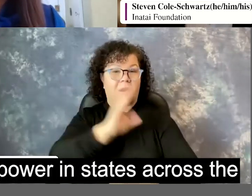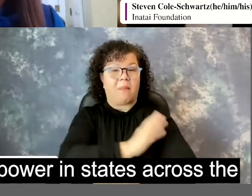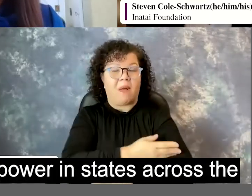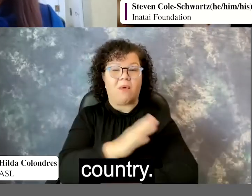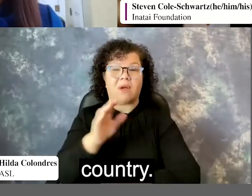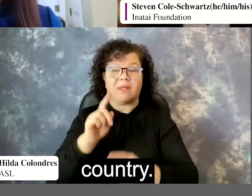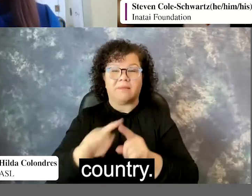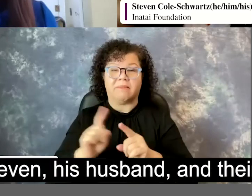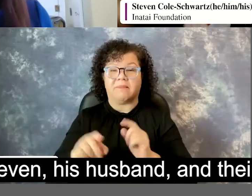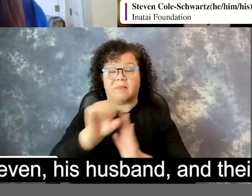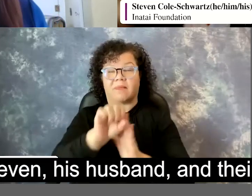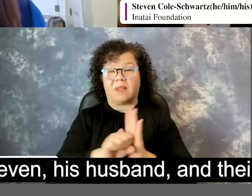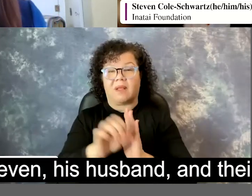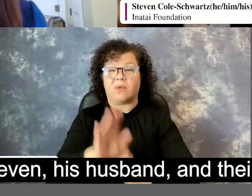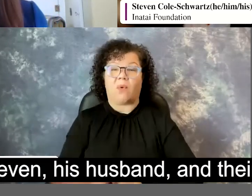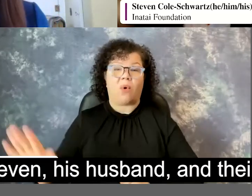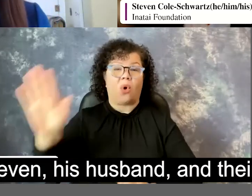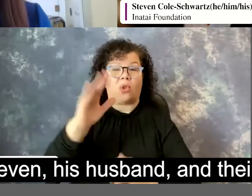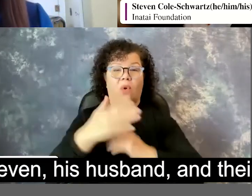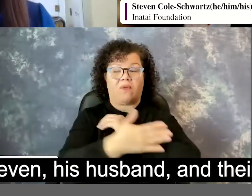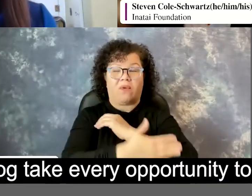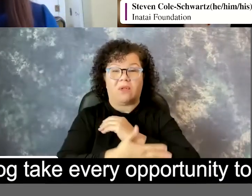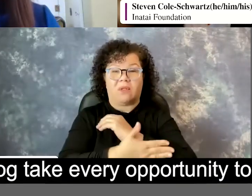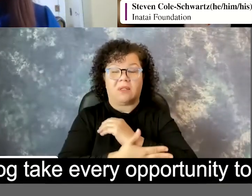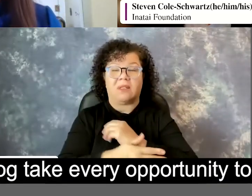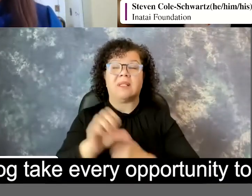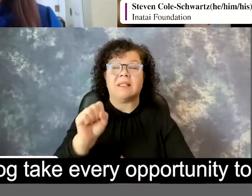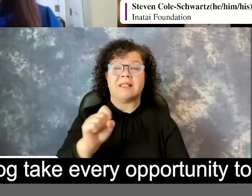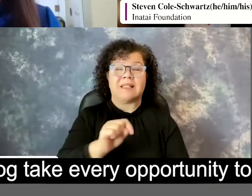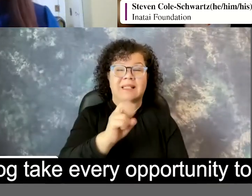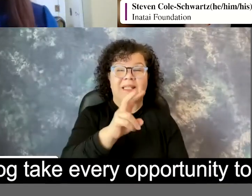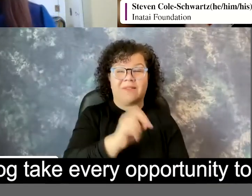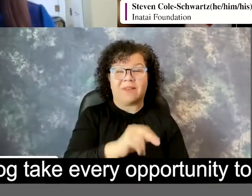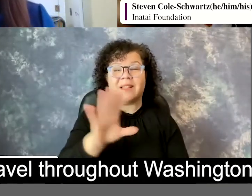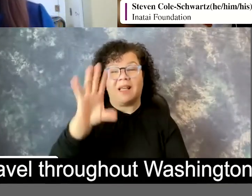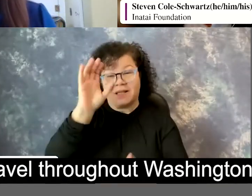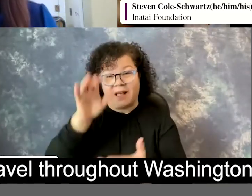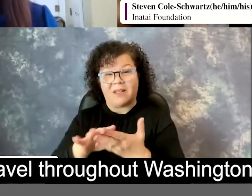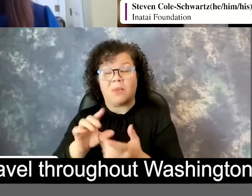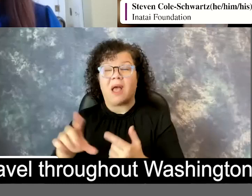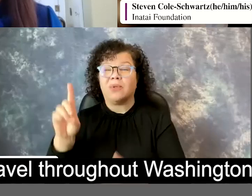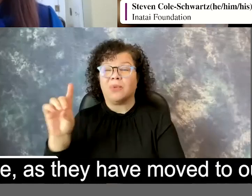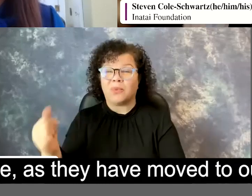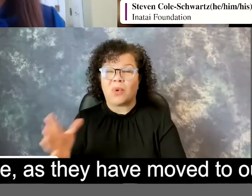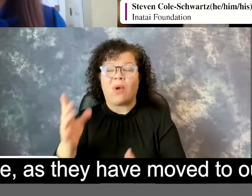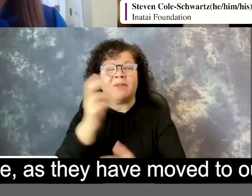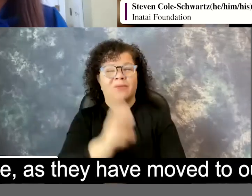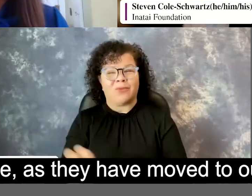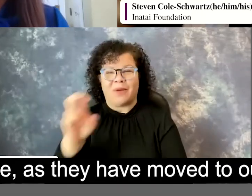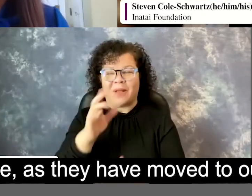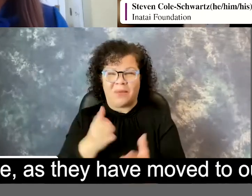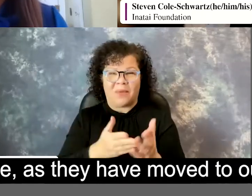country. Stephen, his husband, and their dog take every opportunity to travel throughout Washington